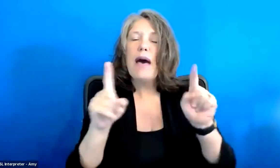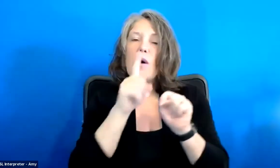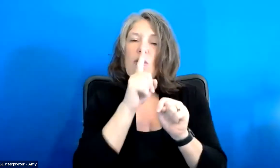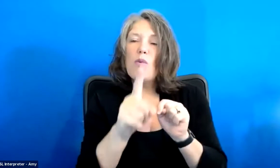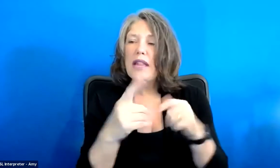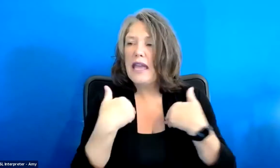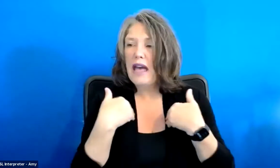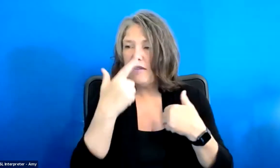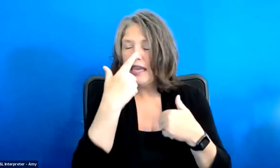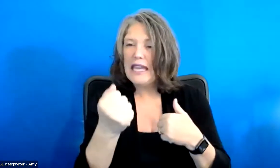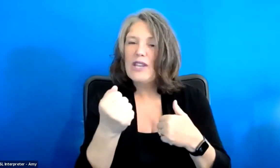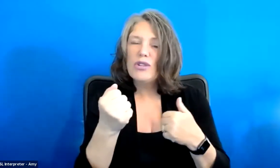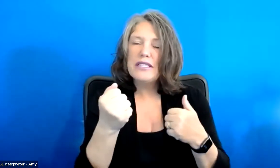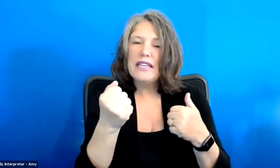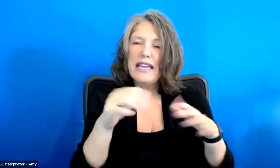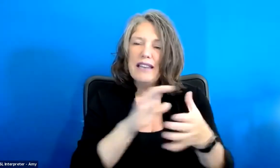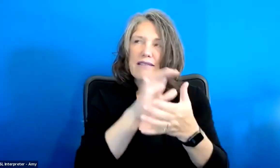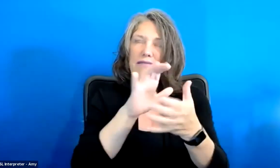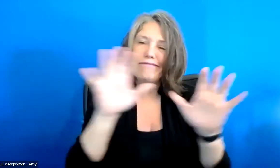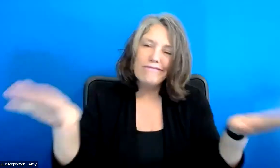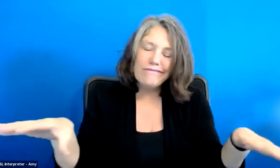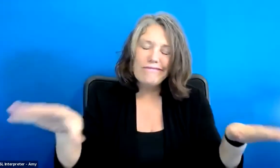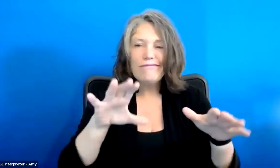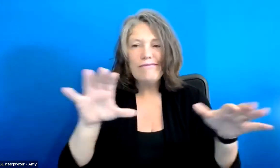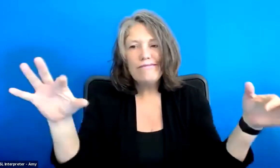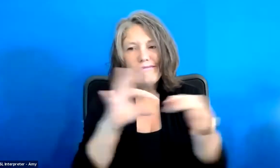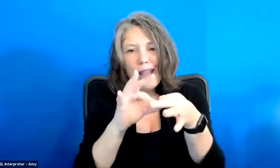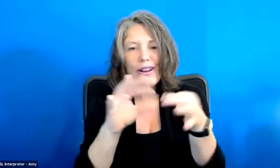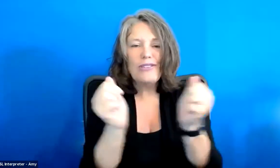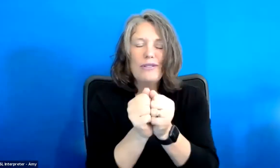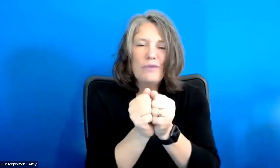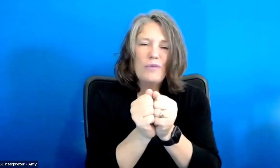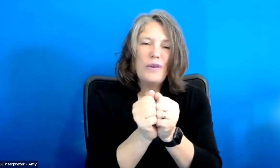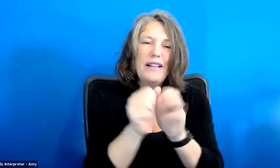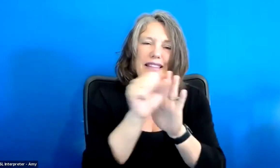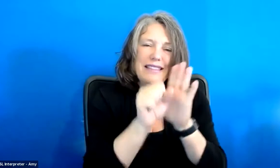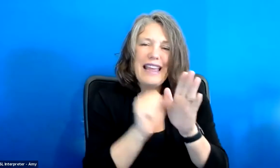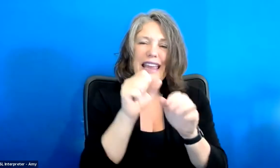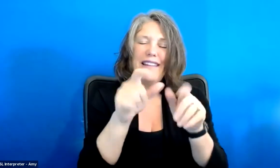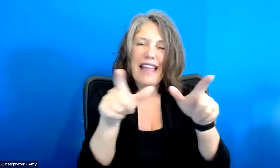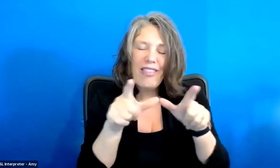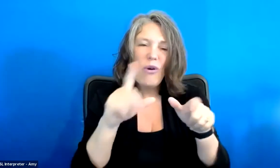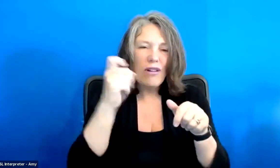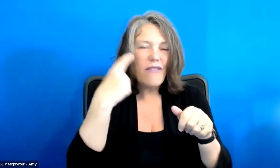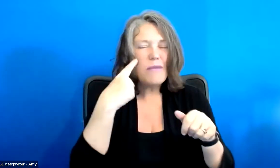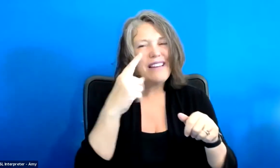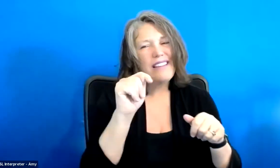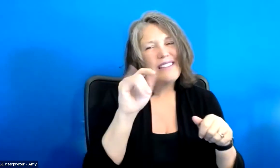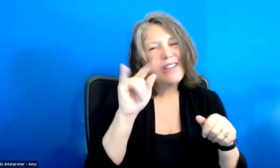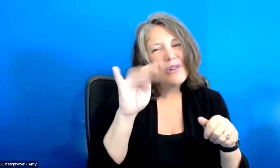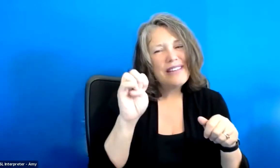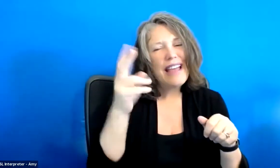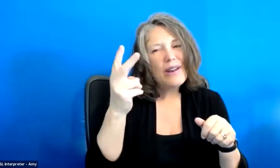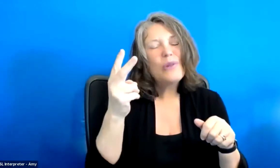an interesting marriage with Title II, state and local governments. So really Title II applies for